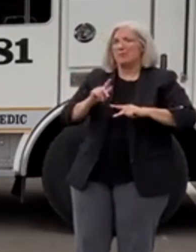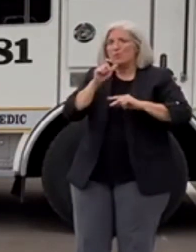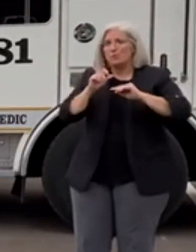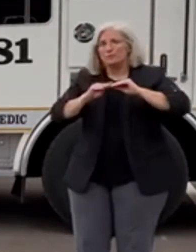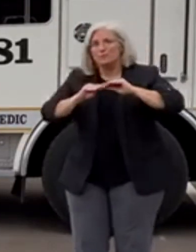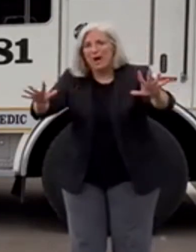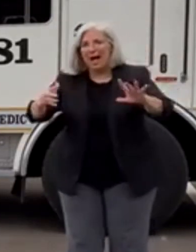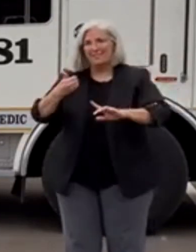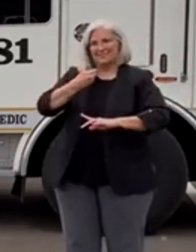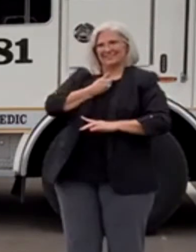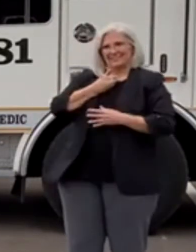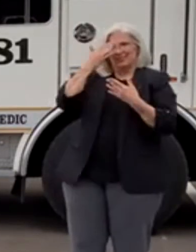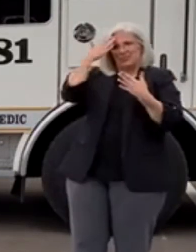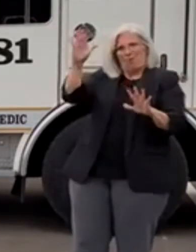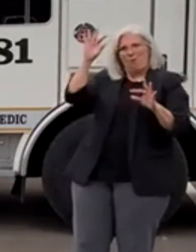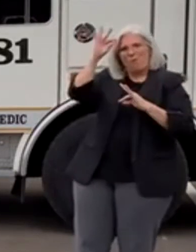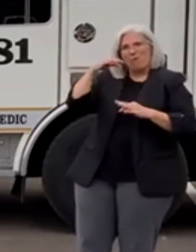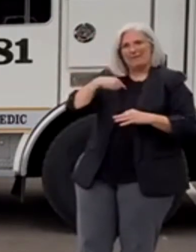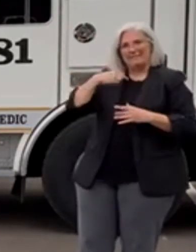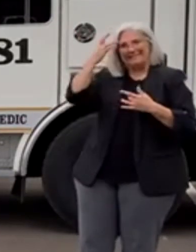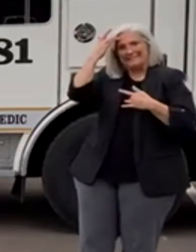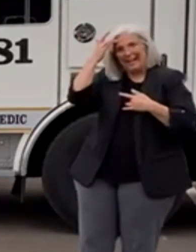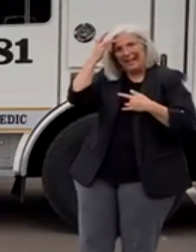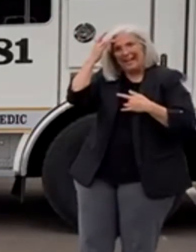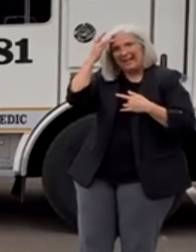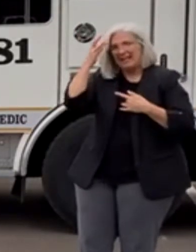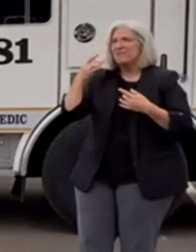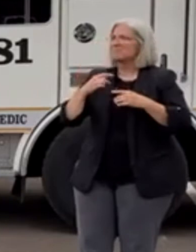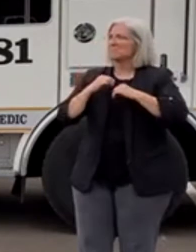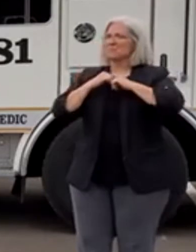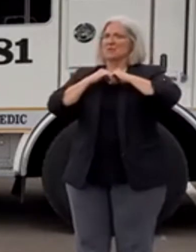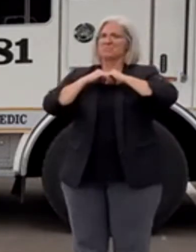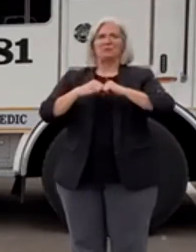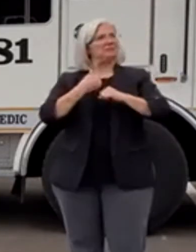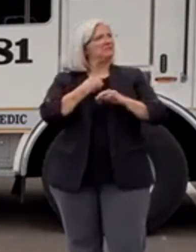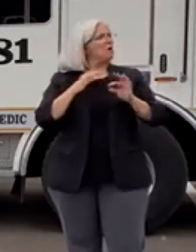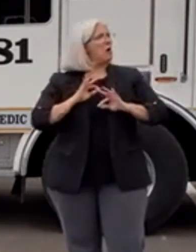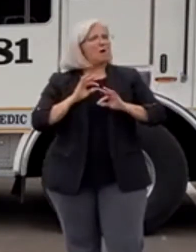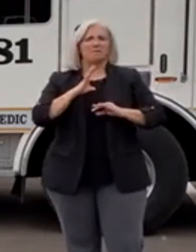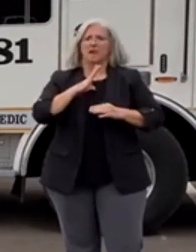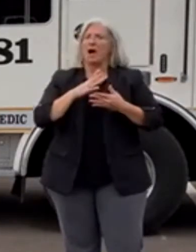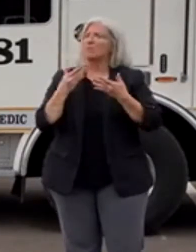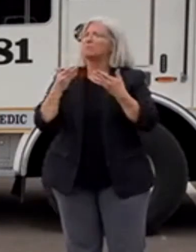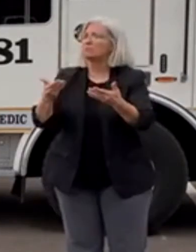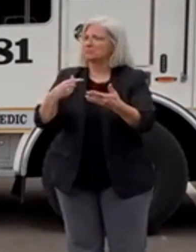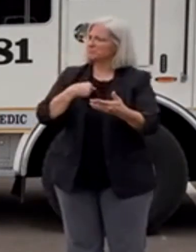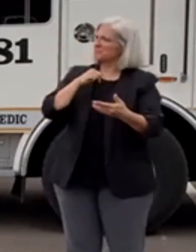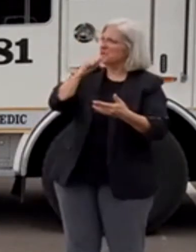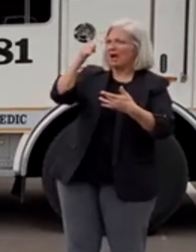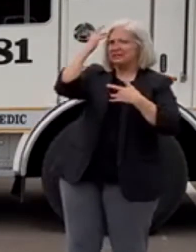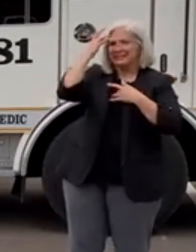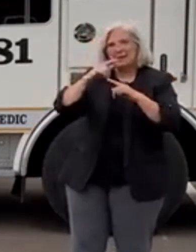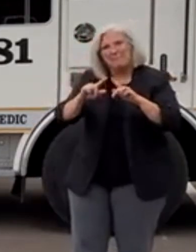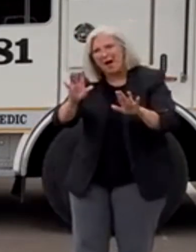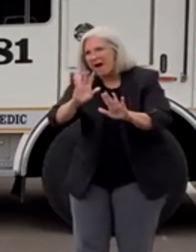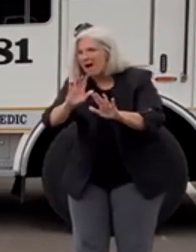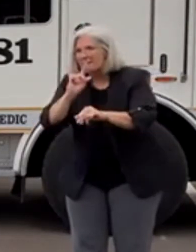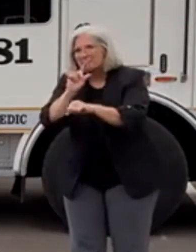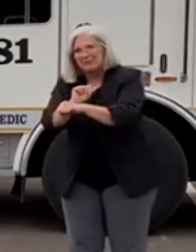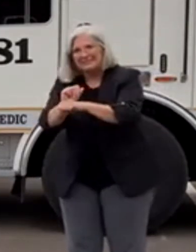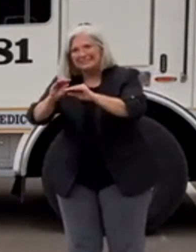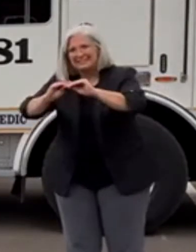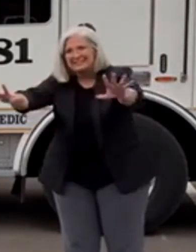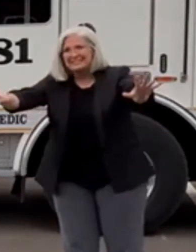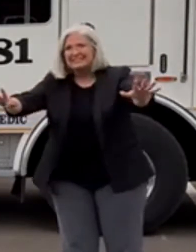themselves, they have absolutely no symptoms. So if you're worried about staying away from somebody because they have a cough or they look